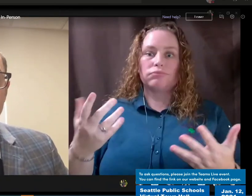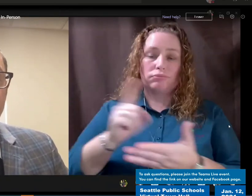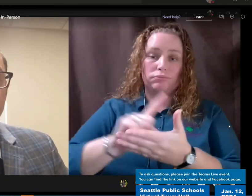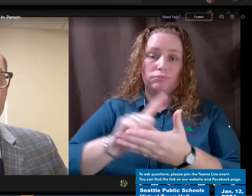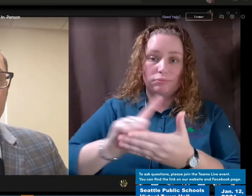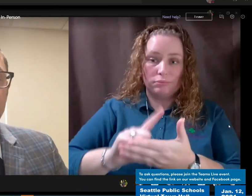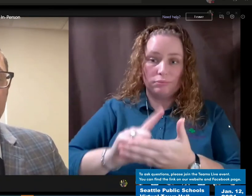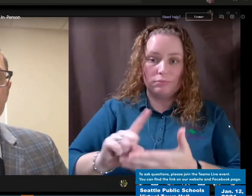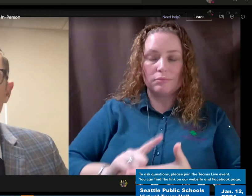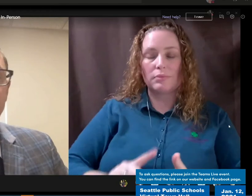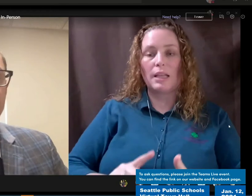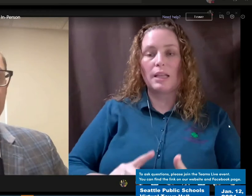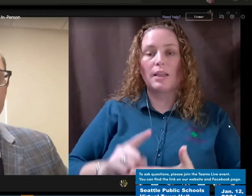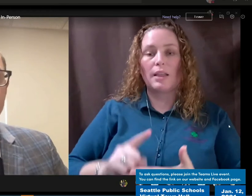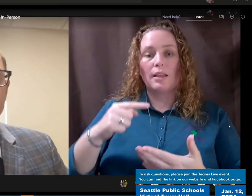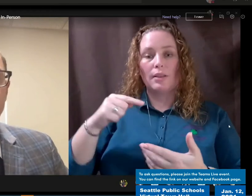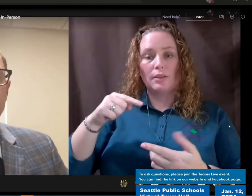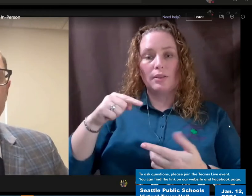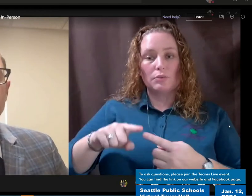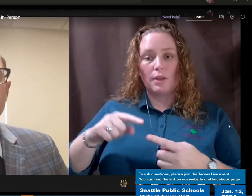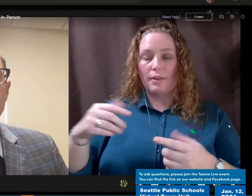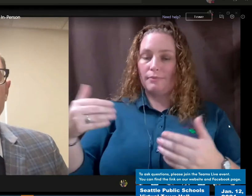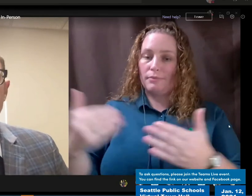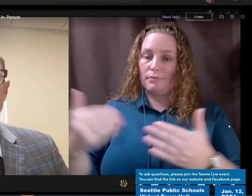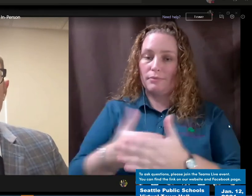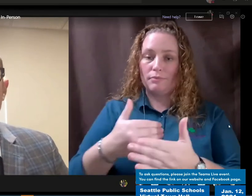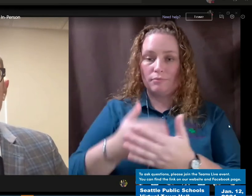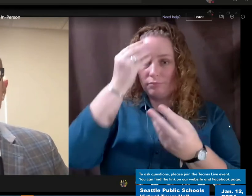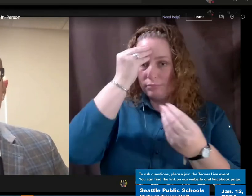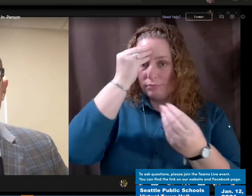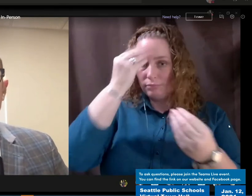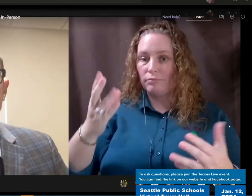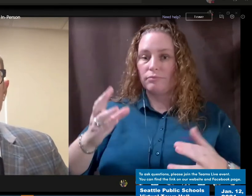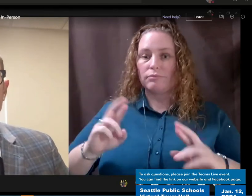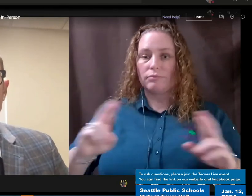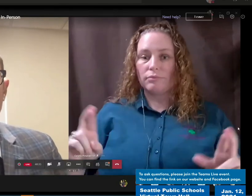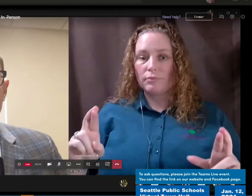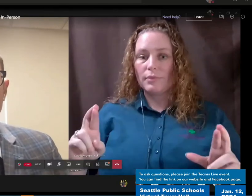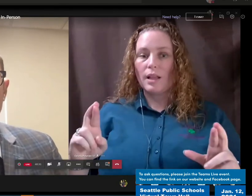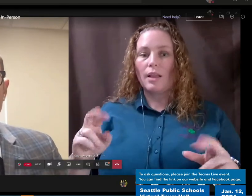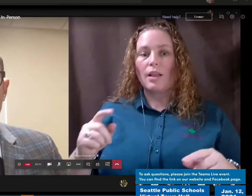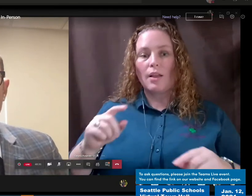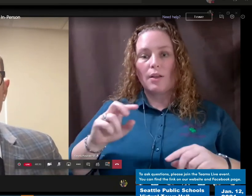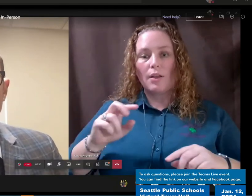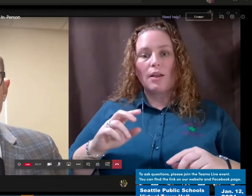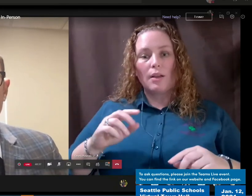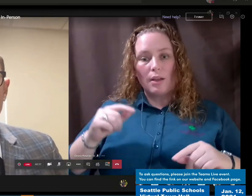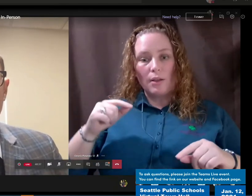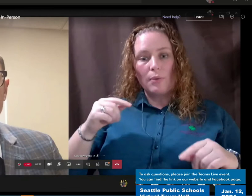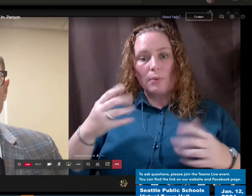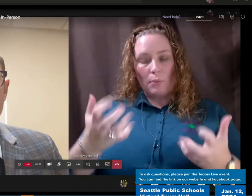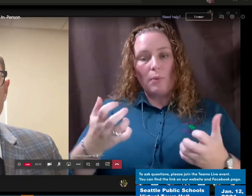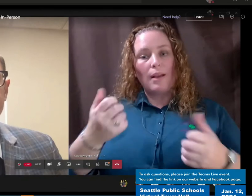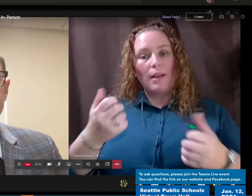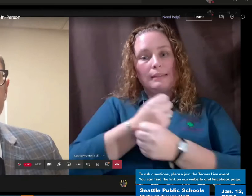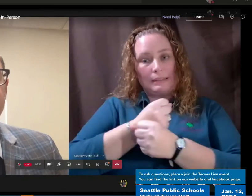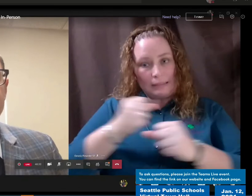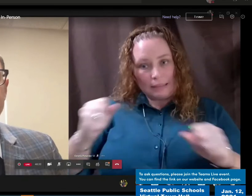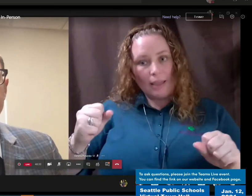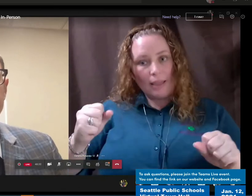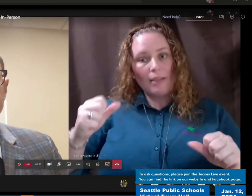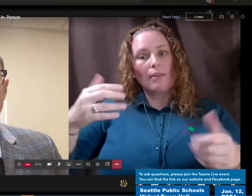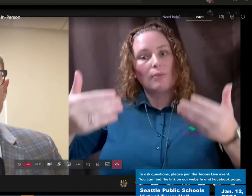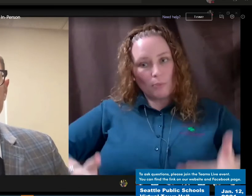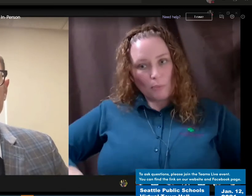get that up-to-date information as we think about providing a safe and welcoming environment for our staff, our